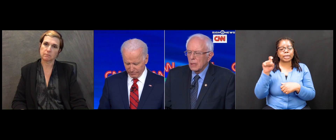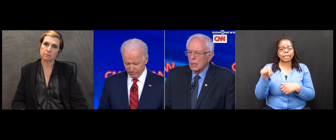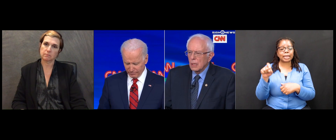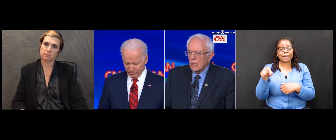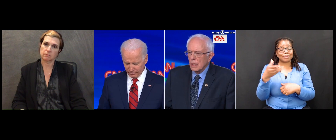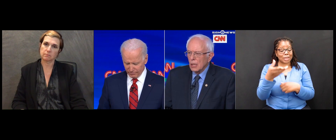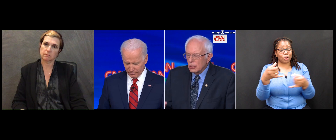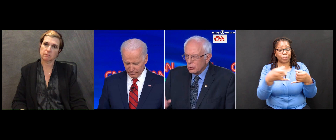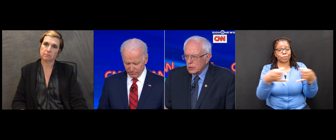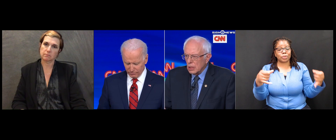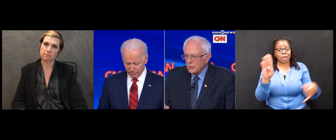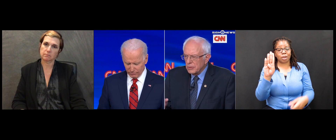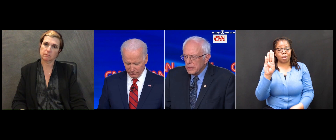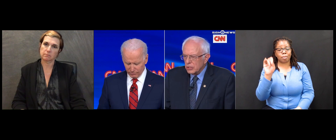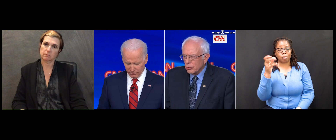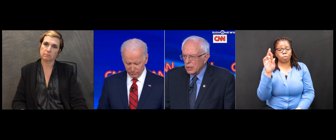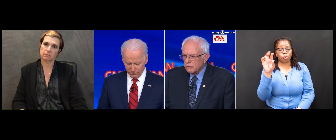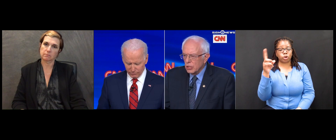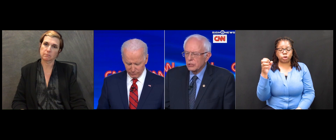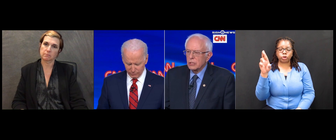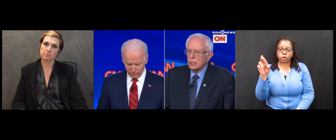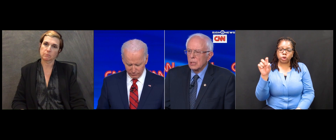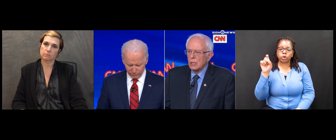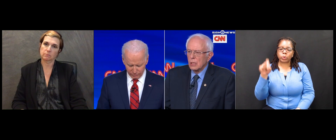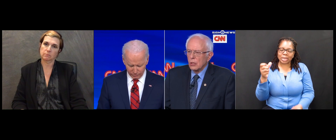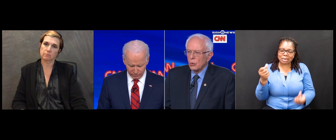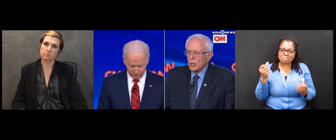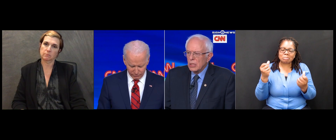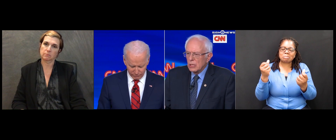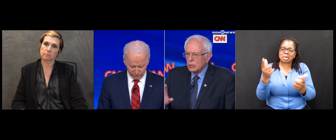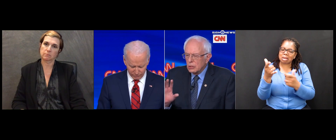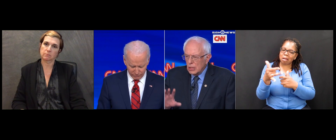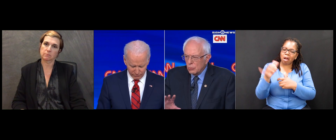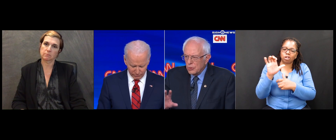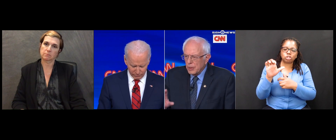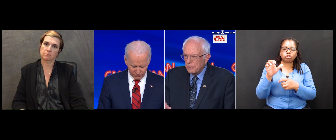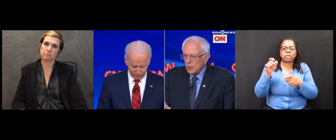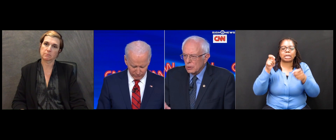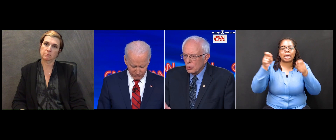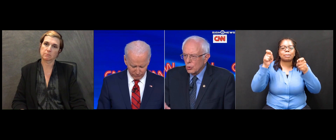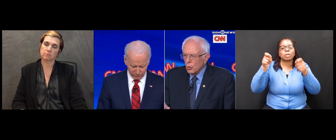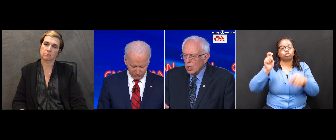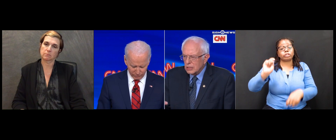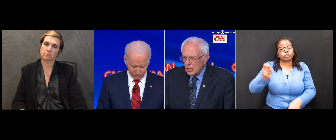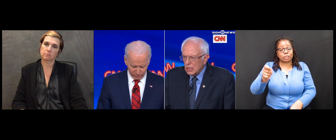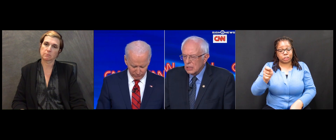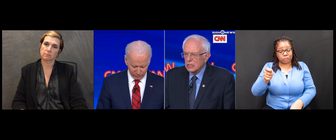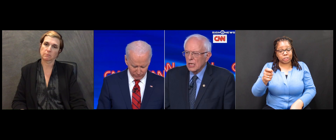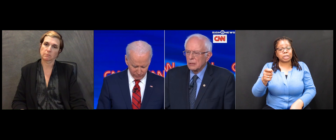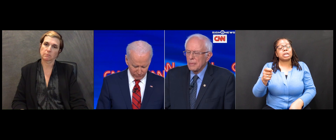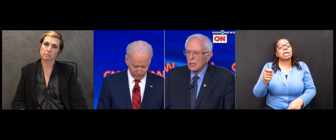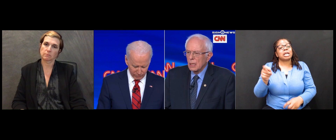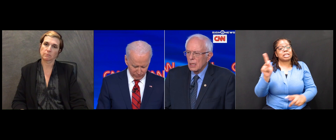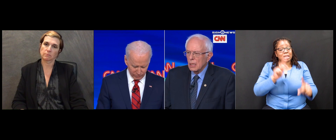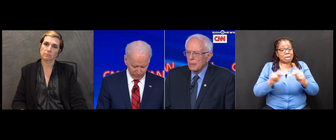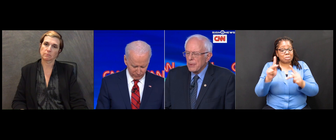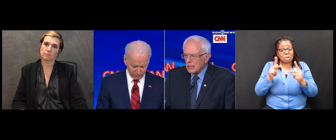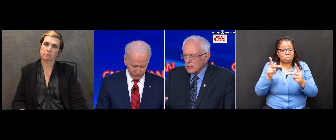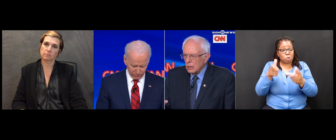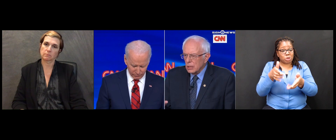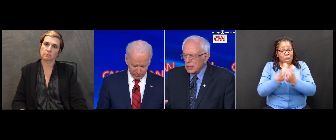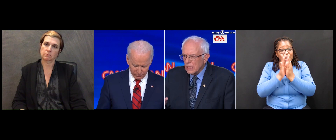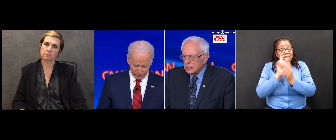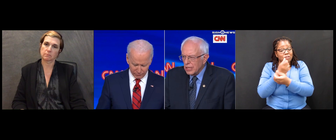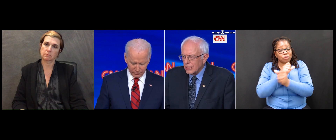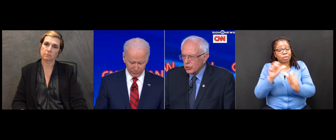border, hundreds of administrative judges. We need to deal with people who are seeking asylum